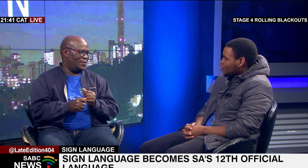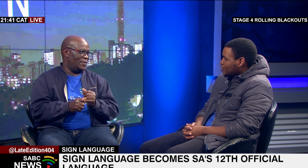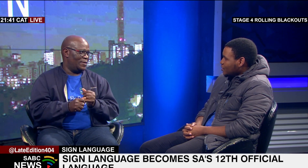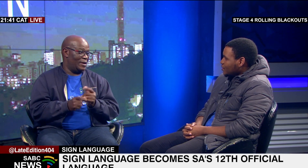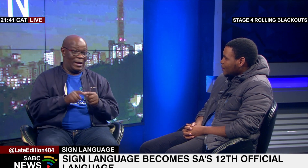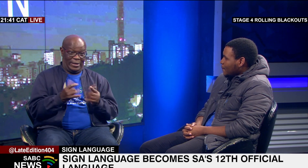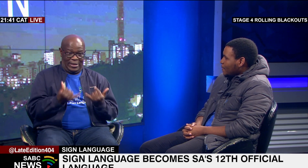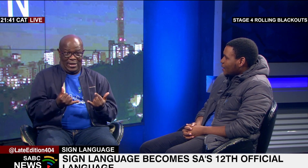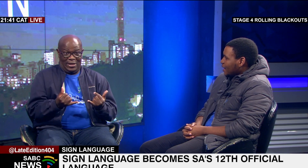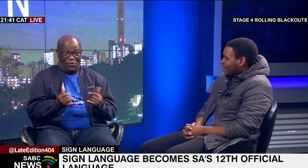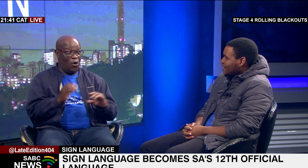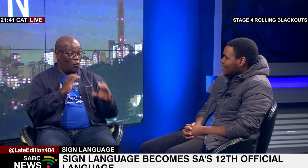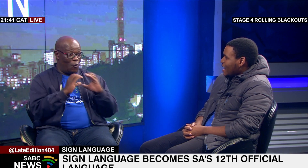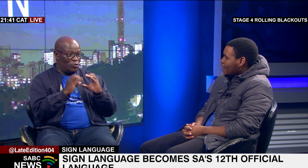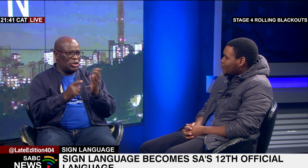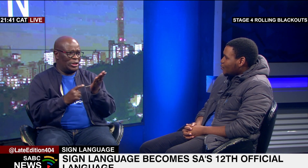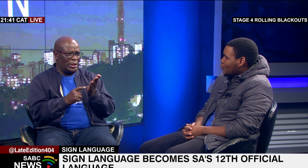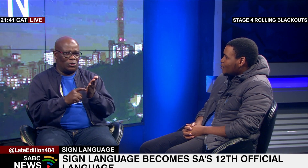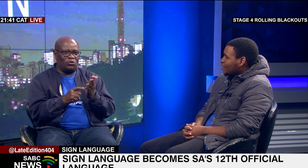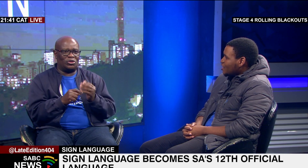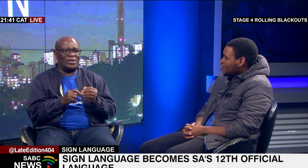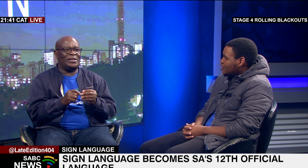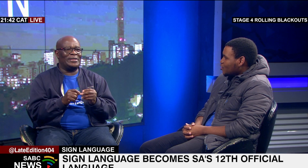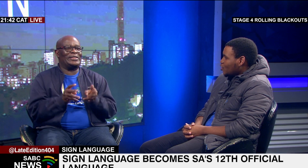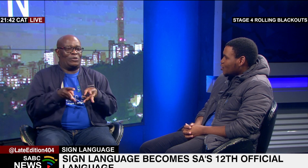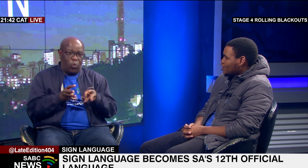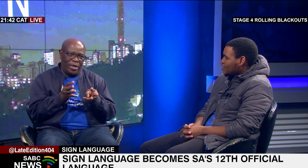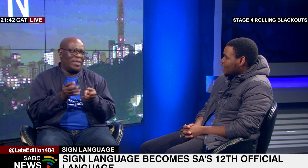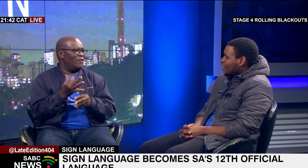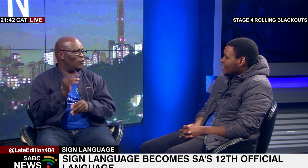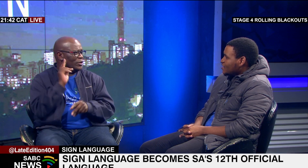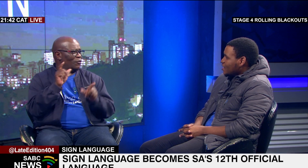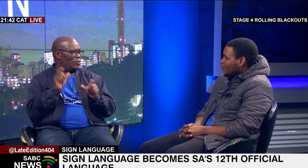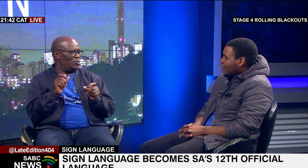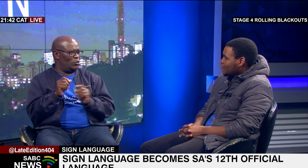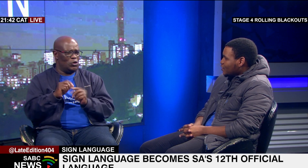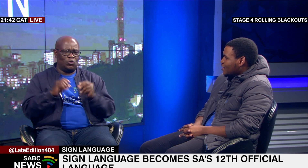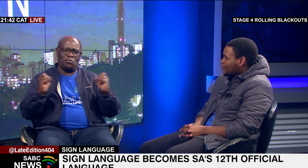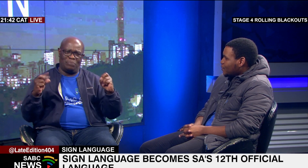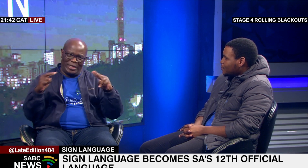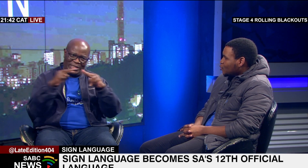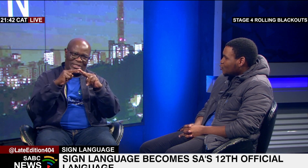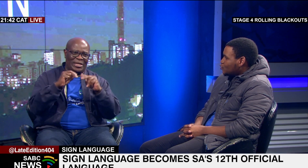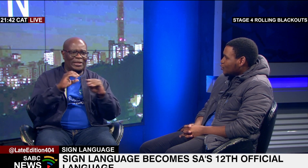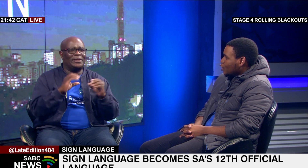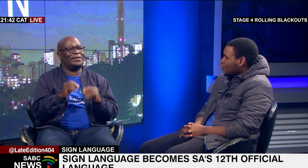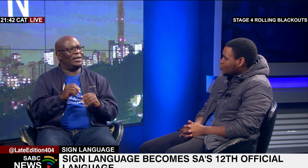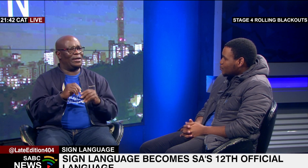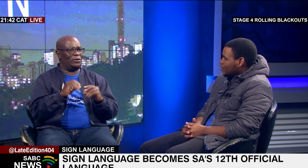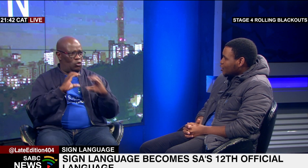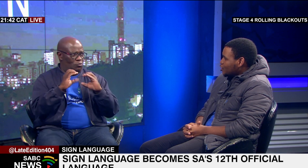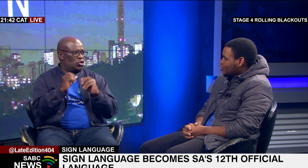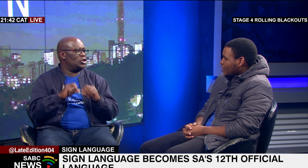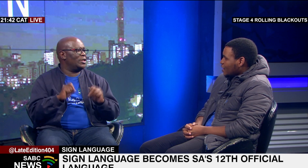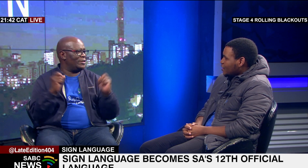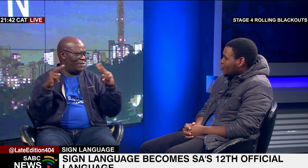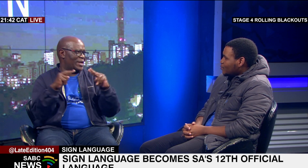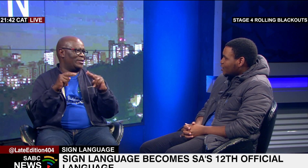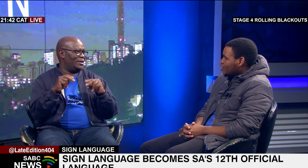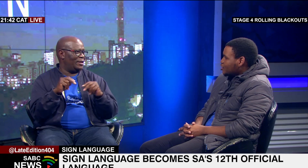technology. Right now, communication technology, it is the way for deaf people to bridge the